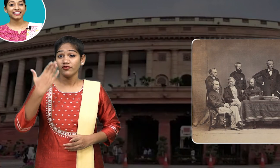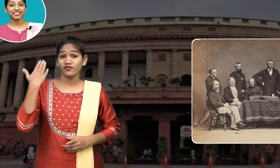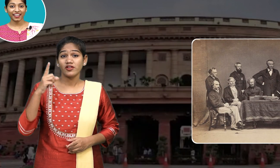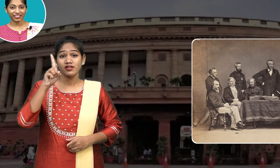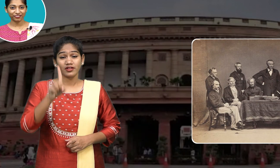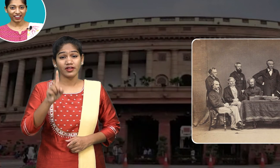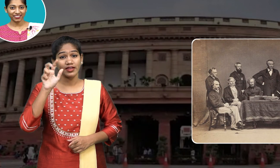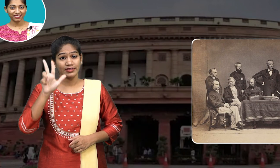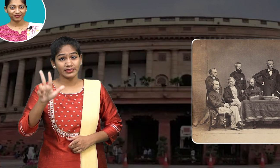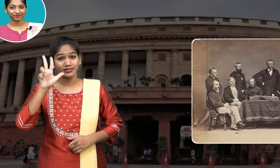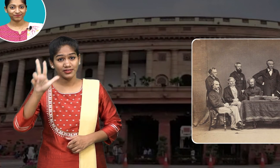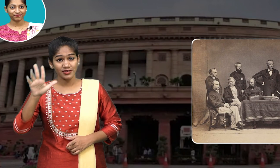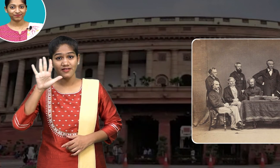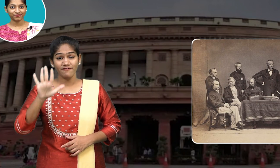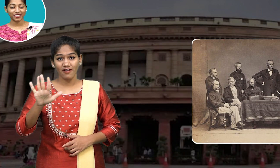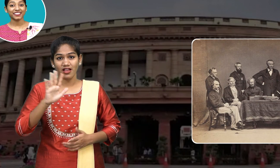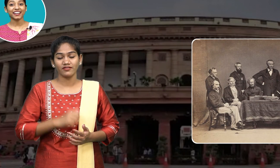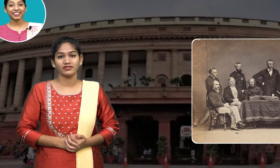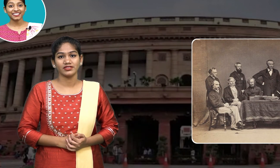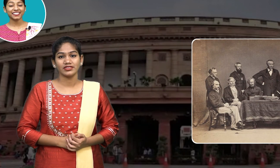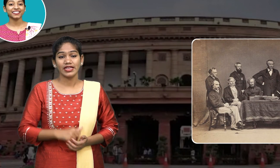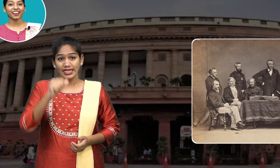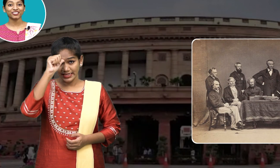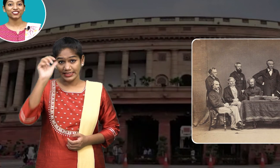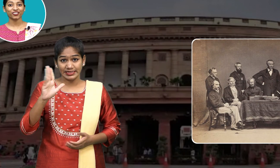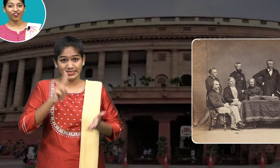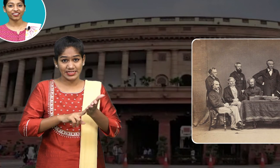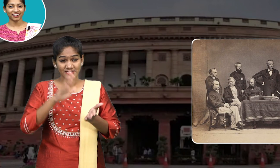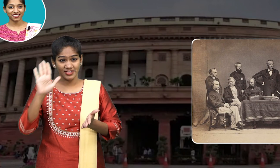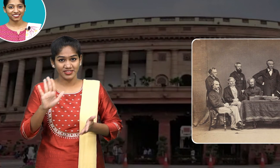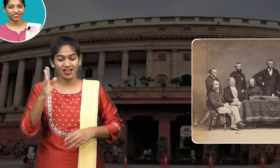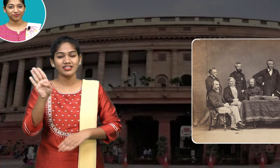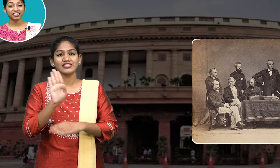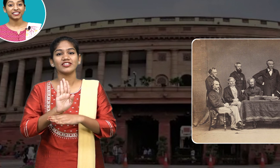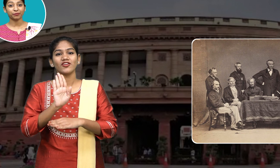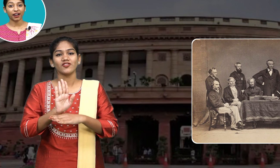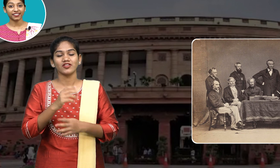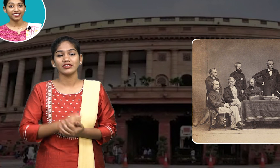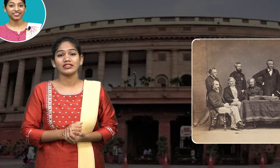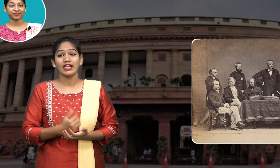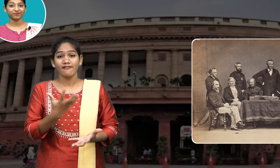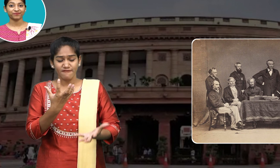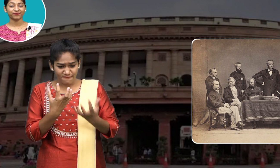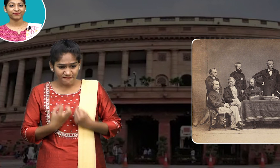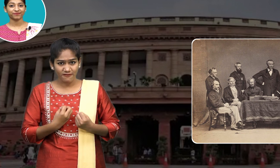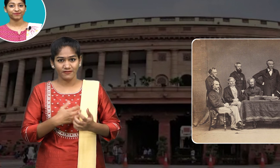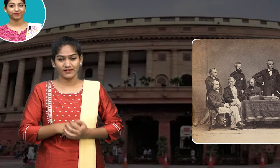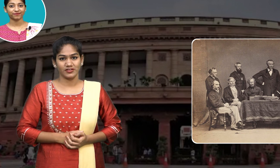From 1885, the Indian National Congress demanded